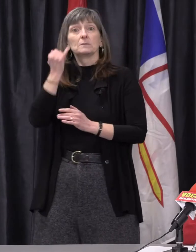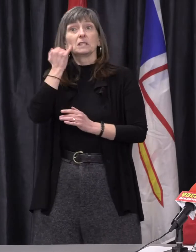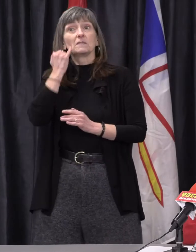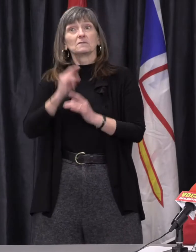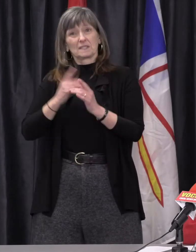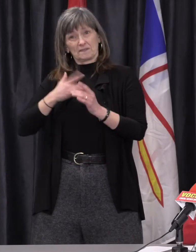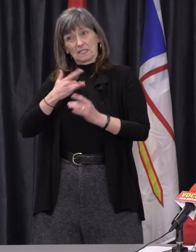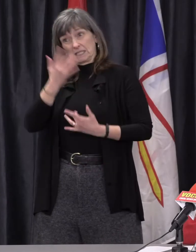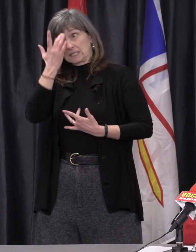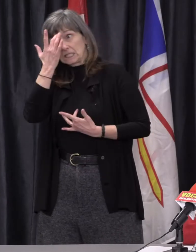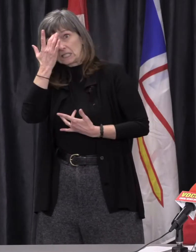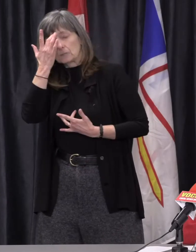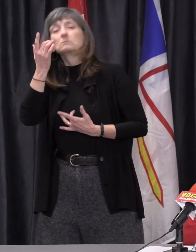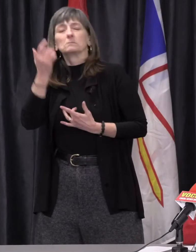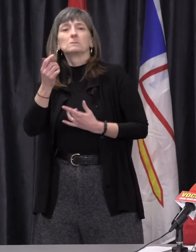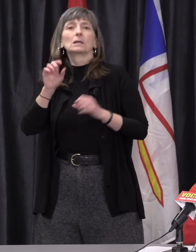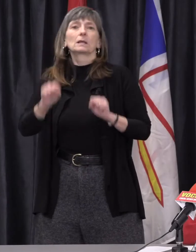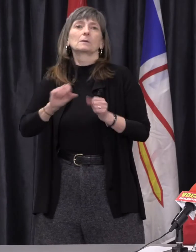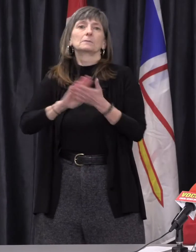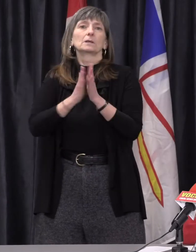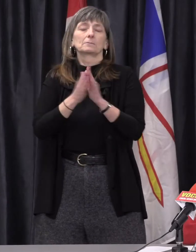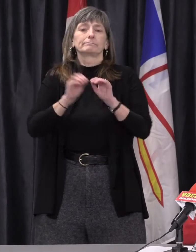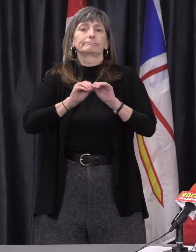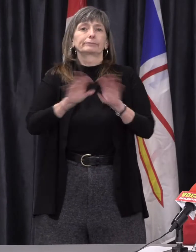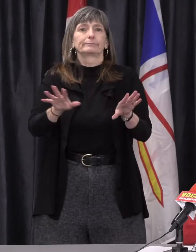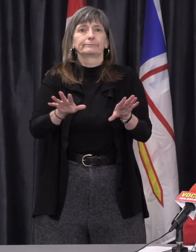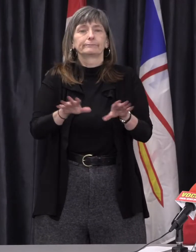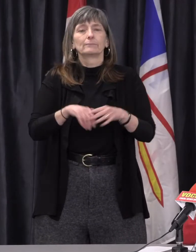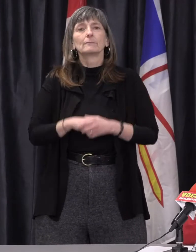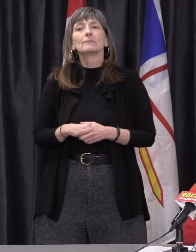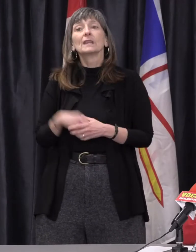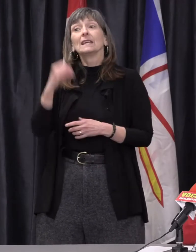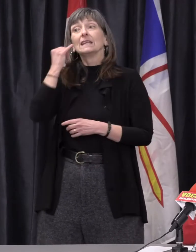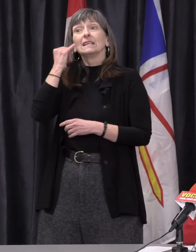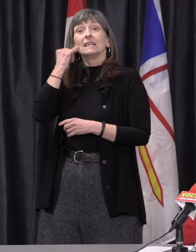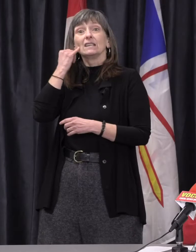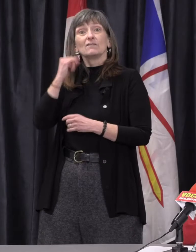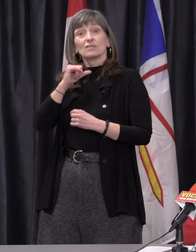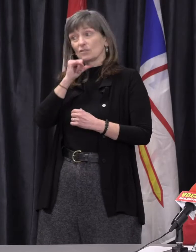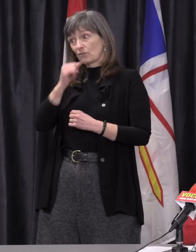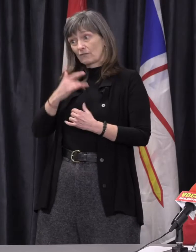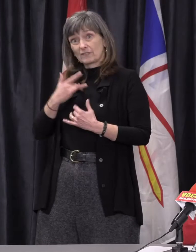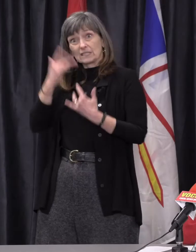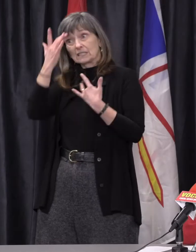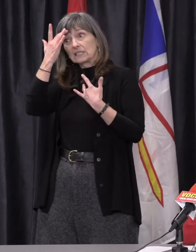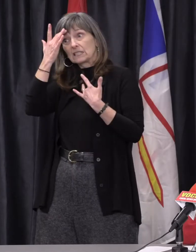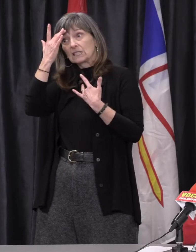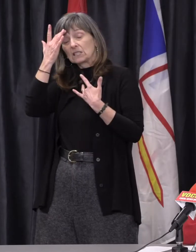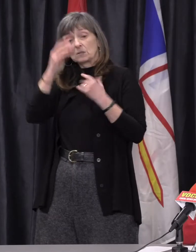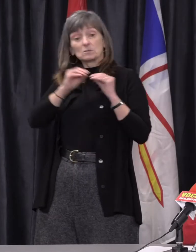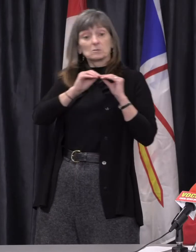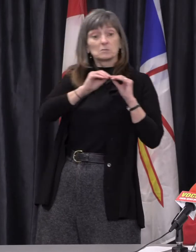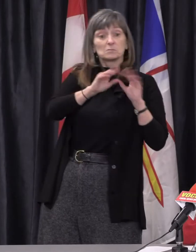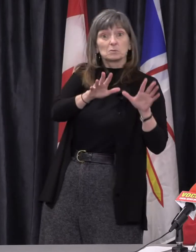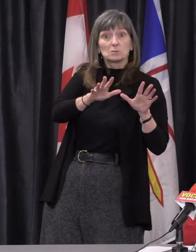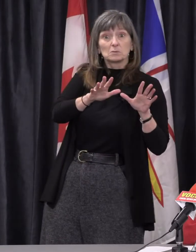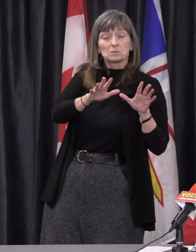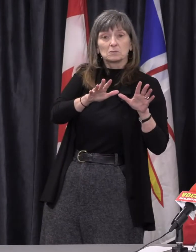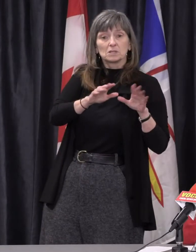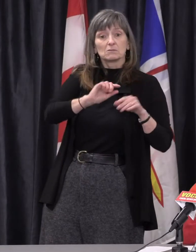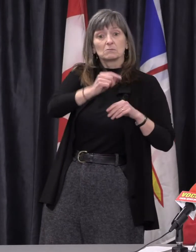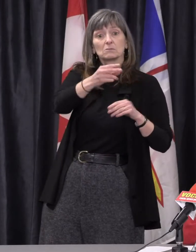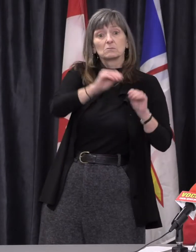an individual before they become sick, they are unlikely to become infected. But we do advise that